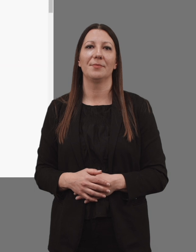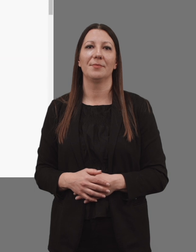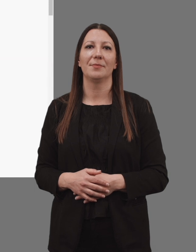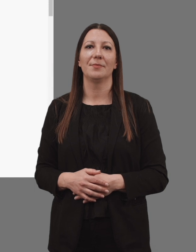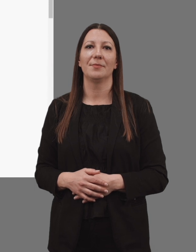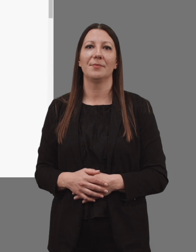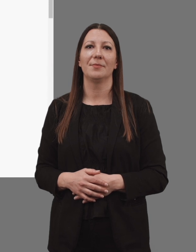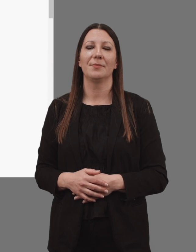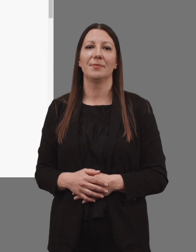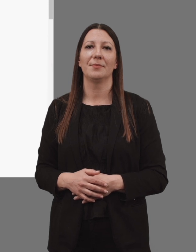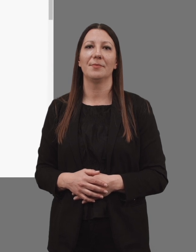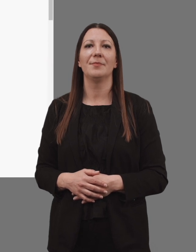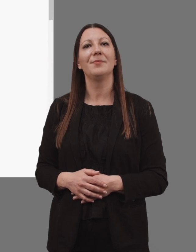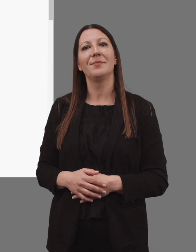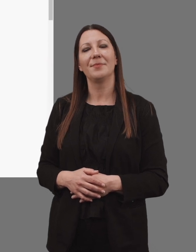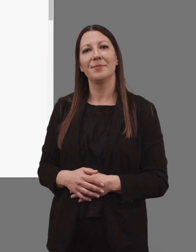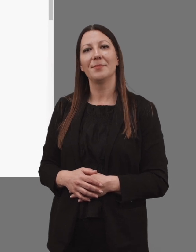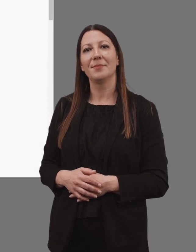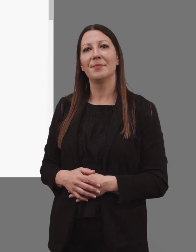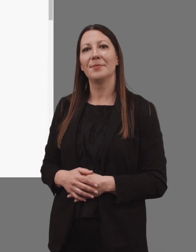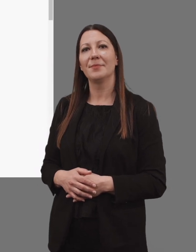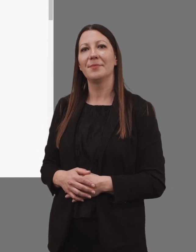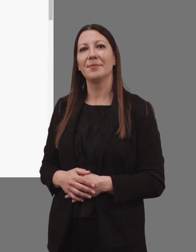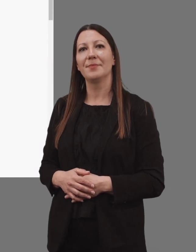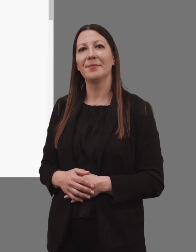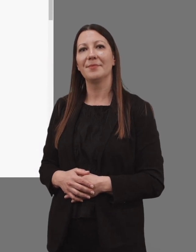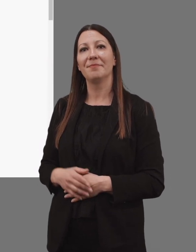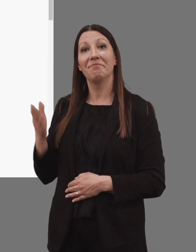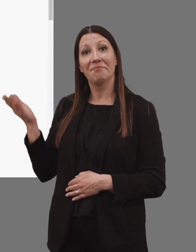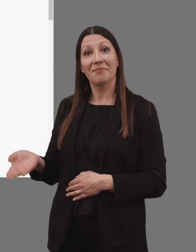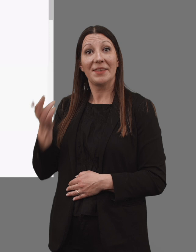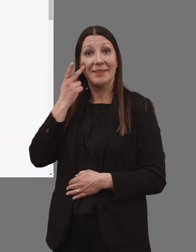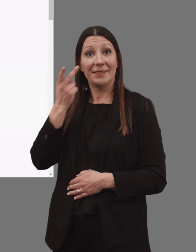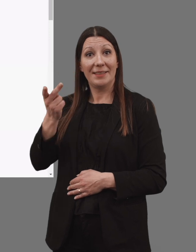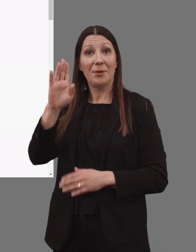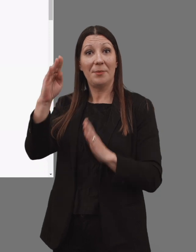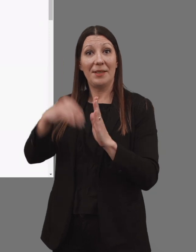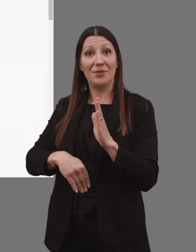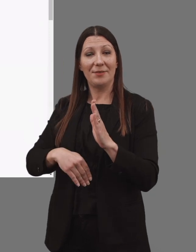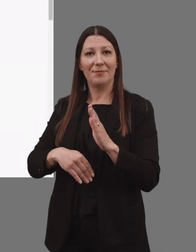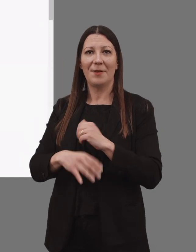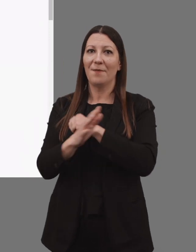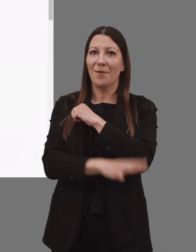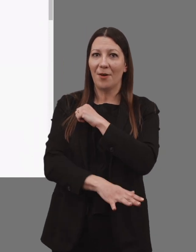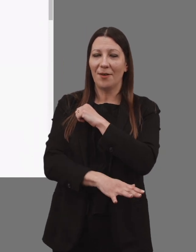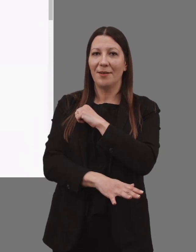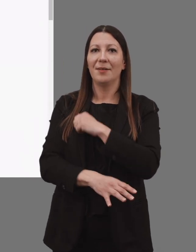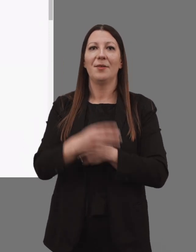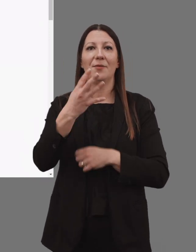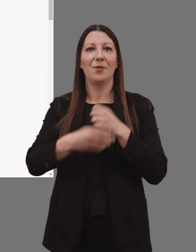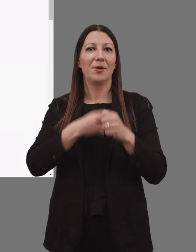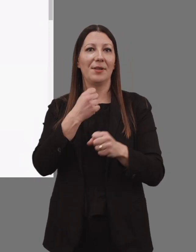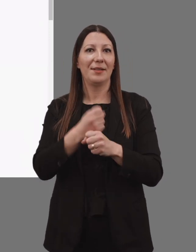Now, once you have done that, you'll be able to see your application here. So we have fall term, 4-year history, Bachelor of